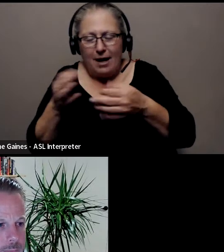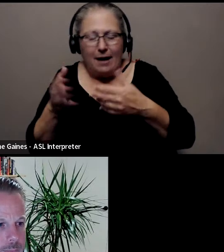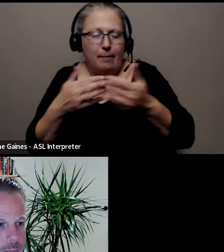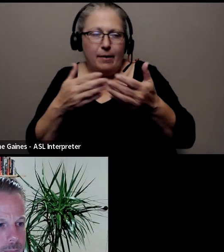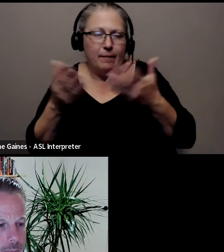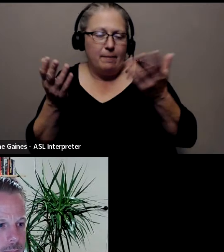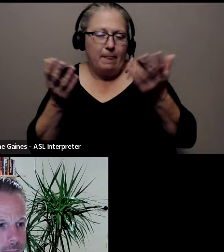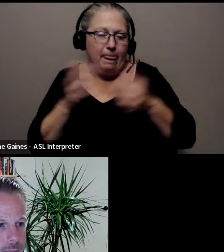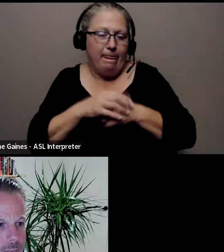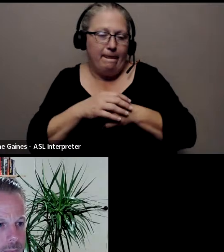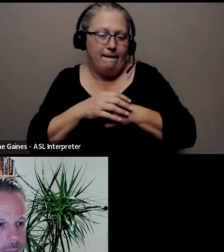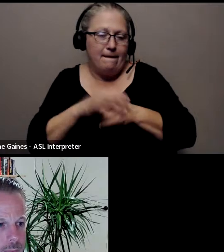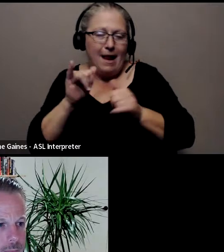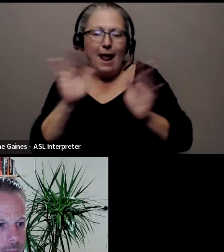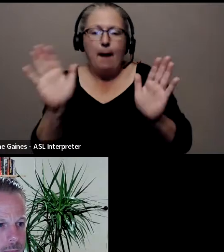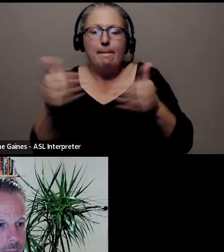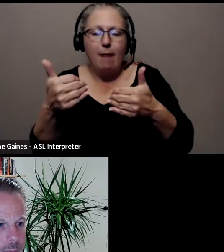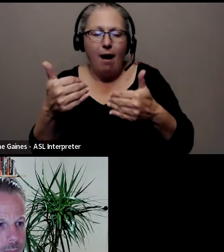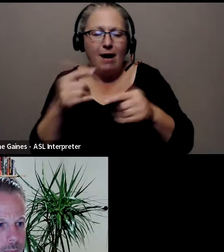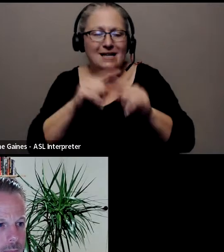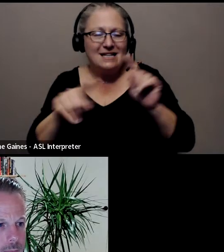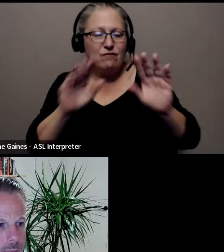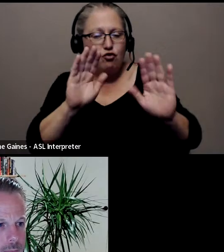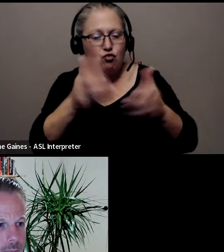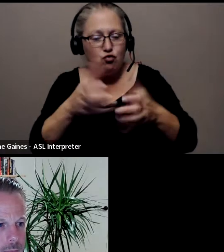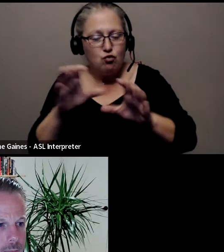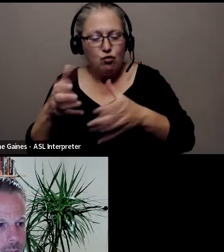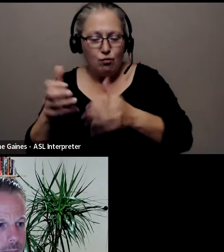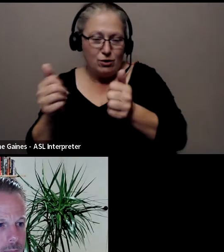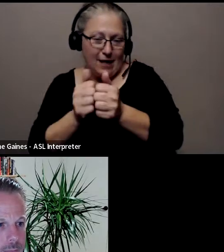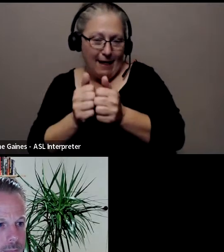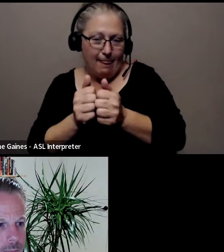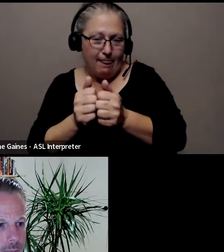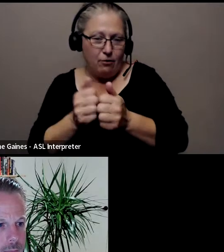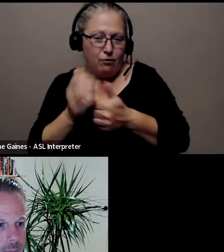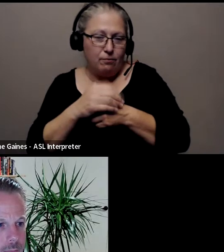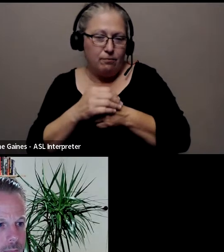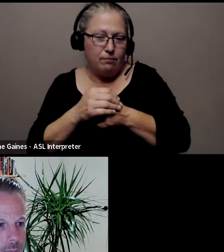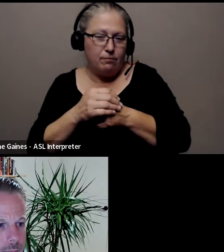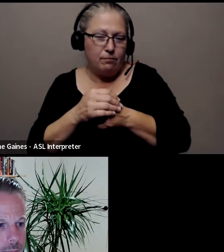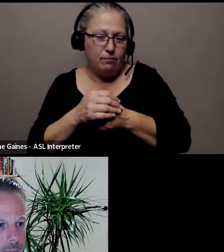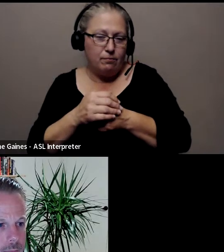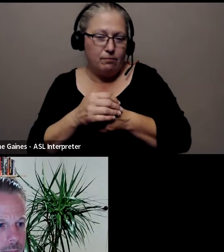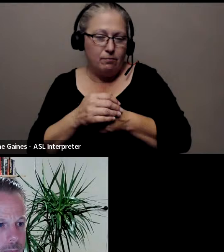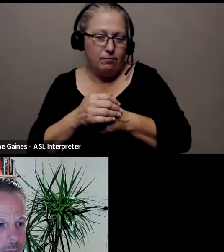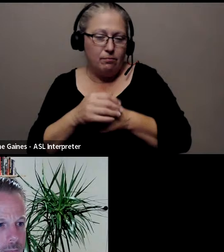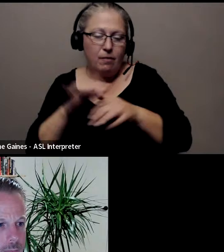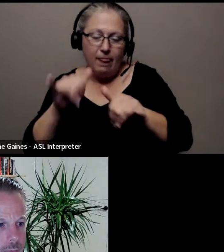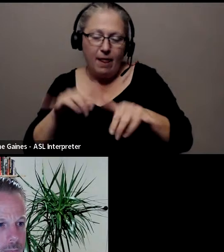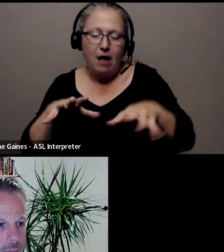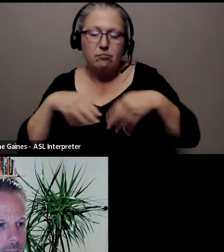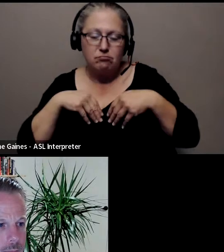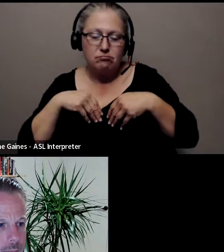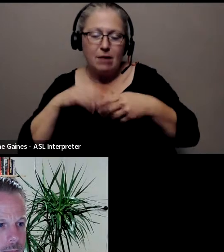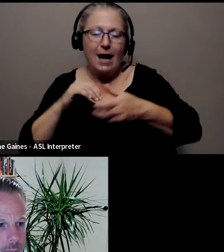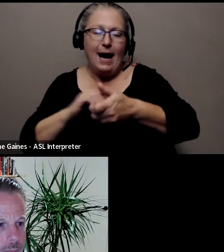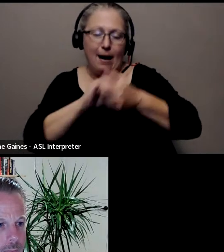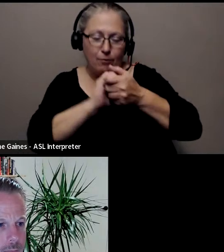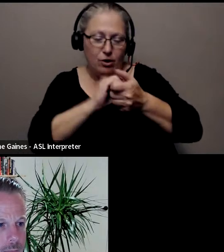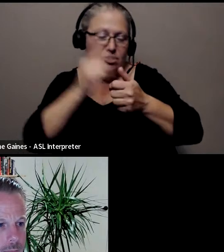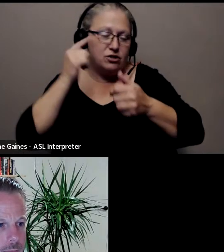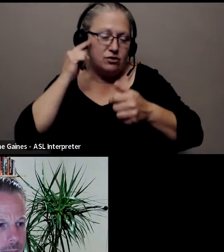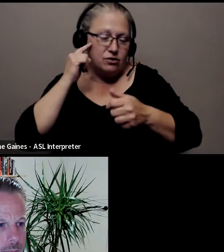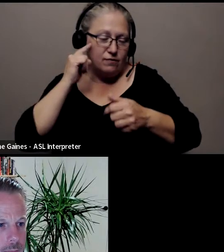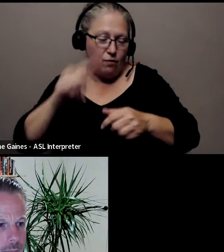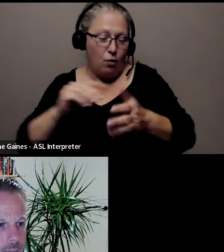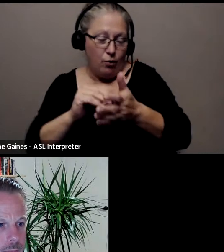maybe like a box, different groups together. And I think it fosters collaboration amongst the students.